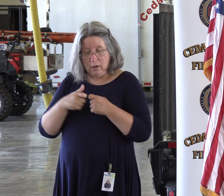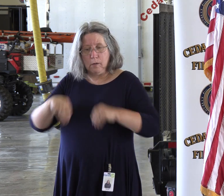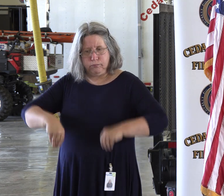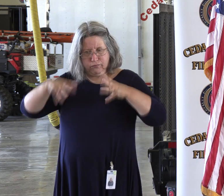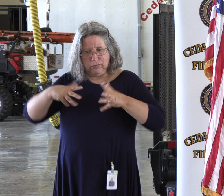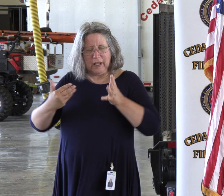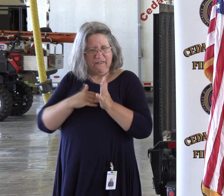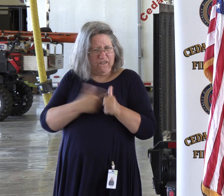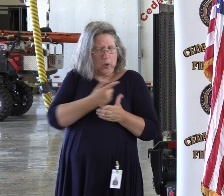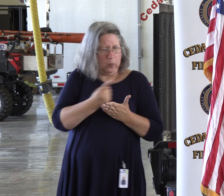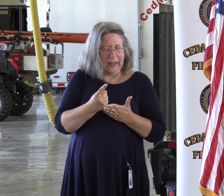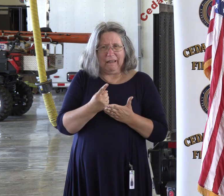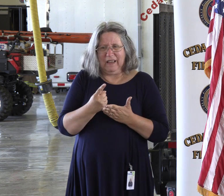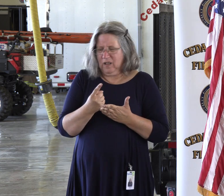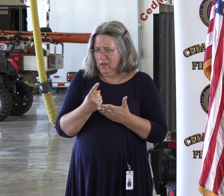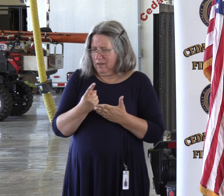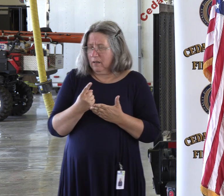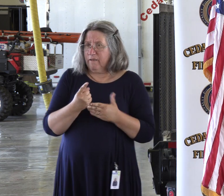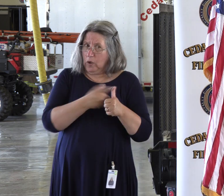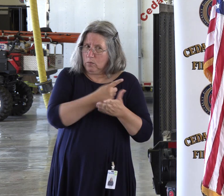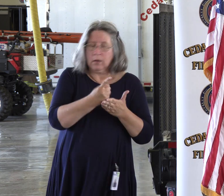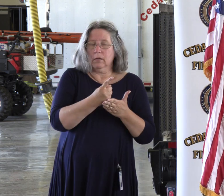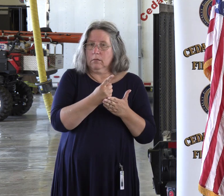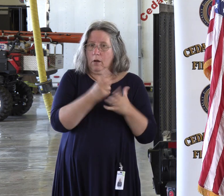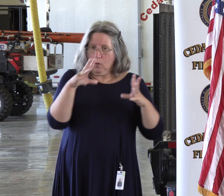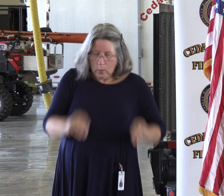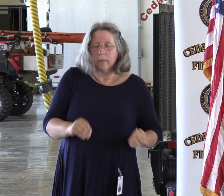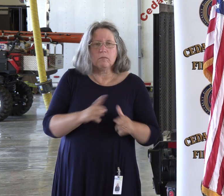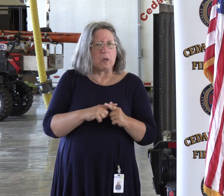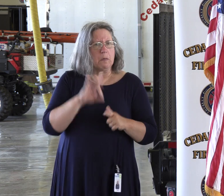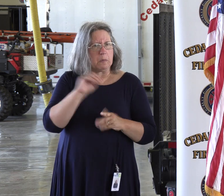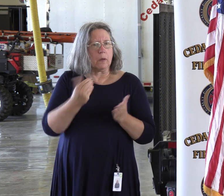was restored earlier this week. So in closing,